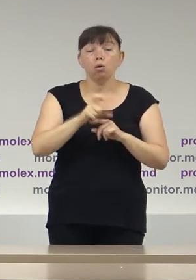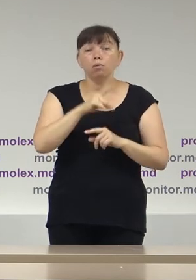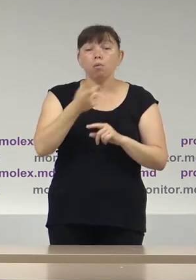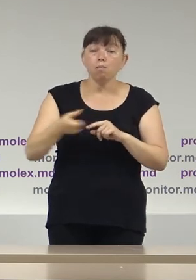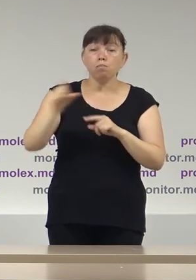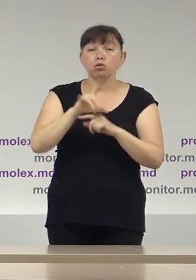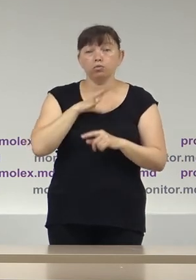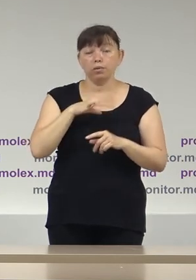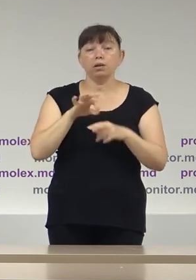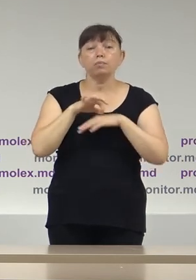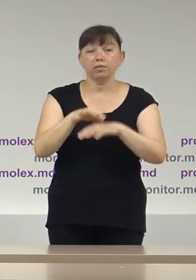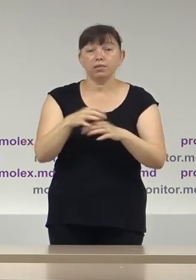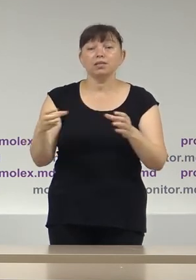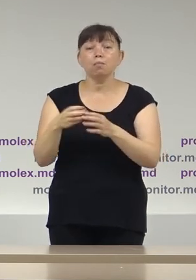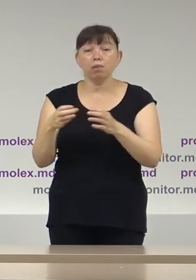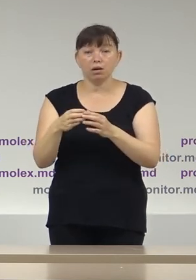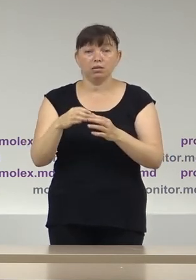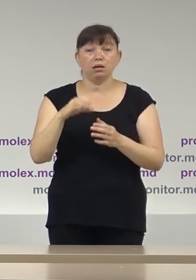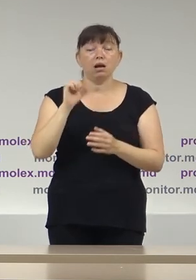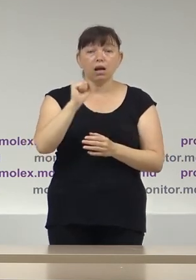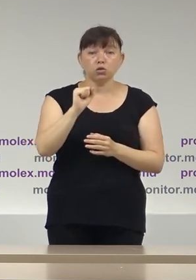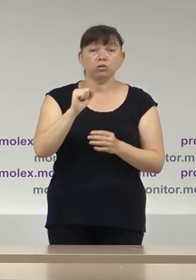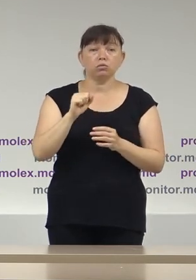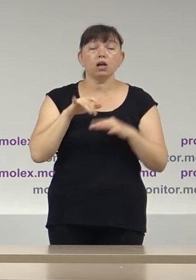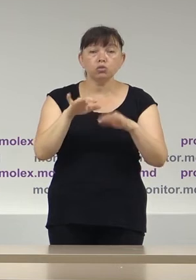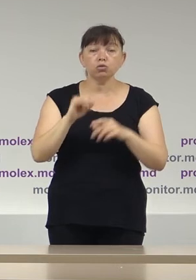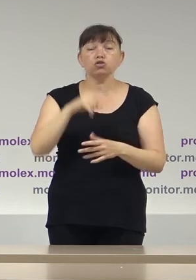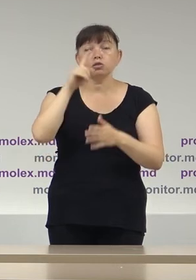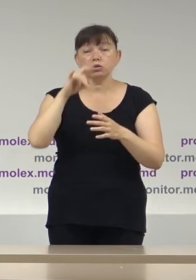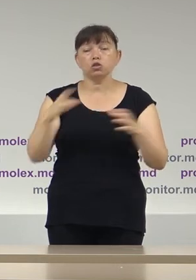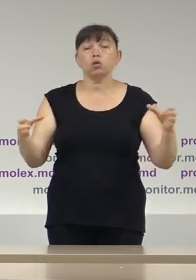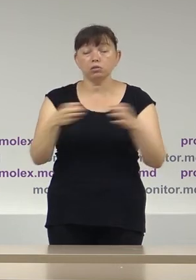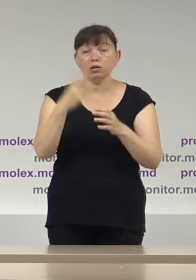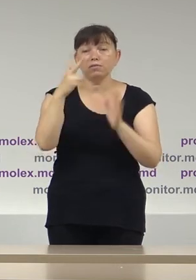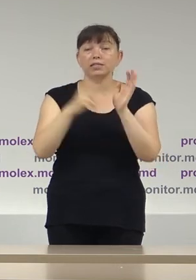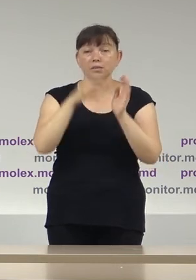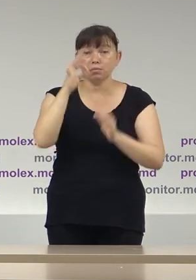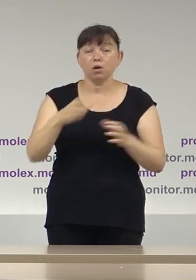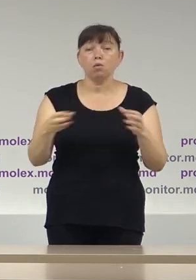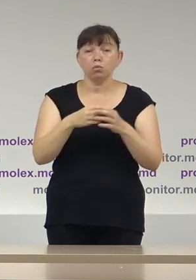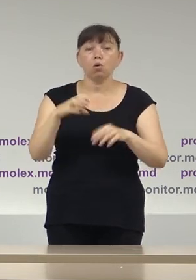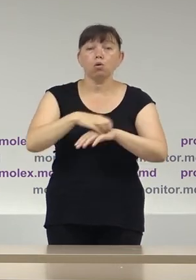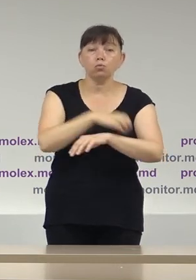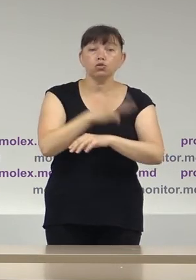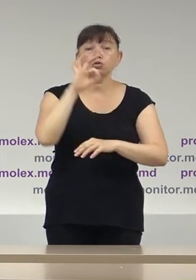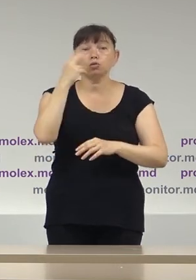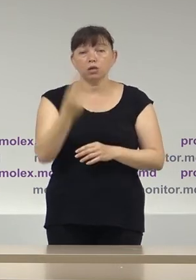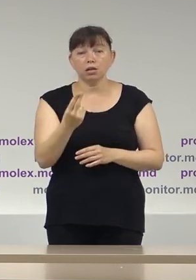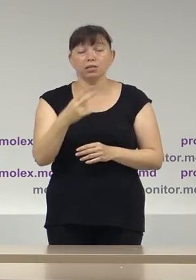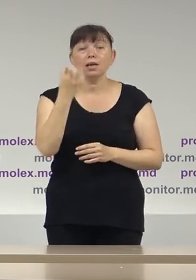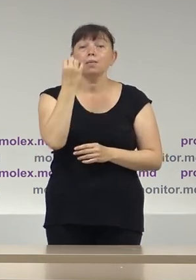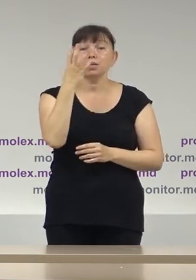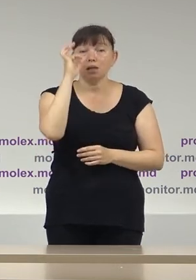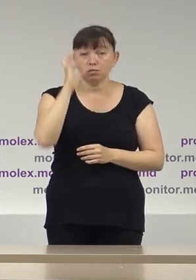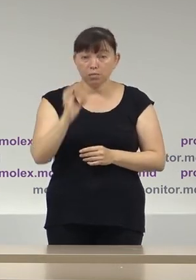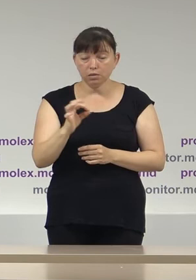1,456 activities observed, most of them were carried out by Action and Solidarity Party, 27%, Electoral